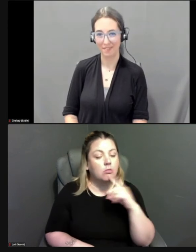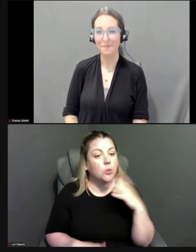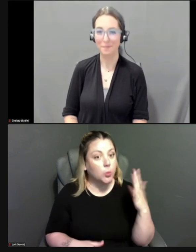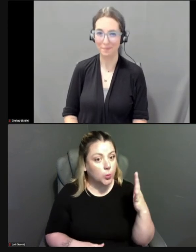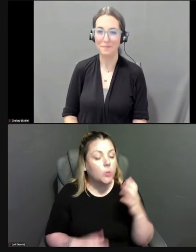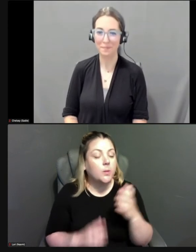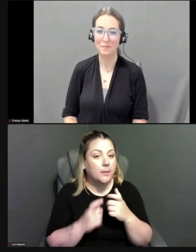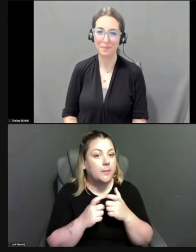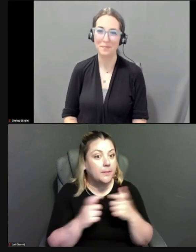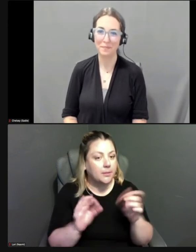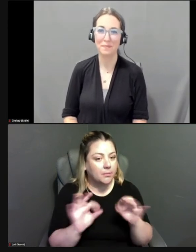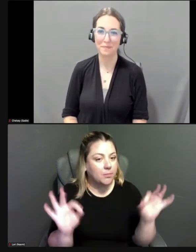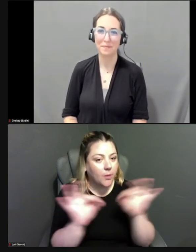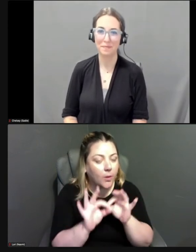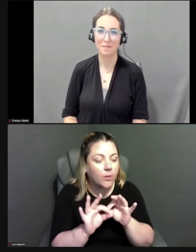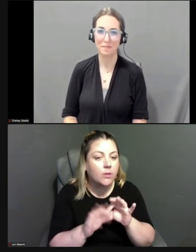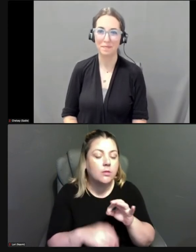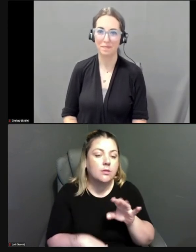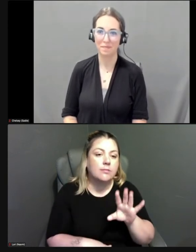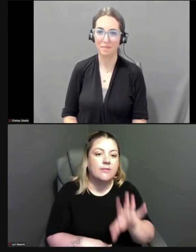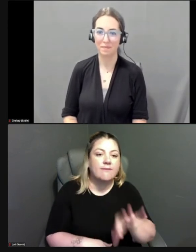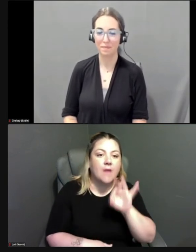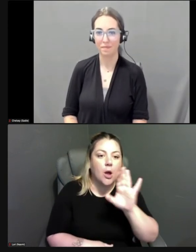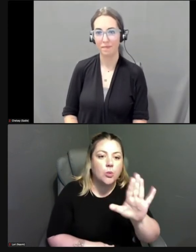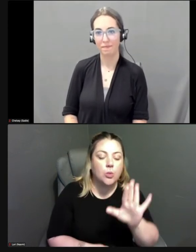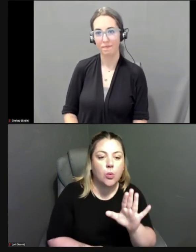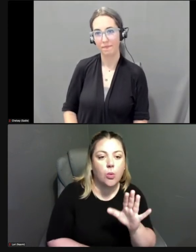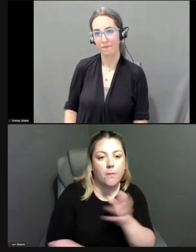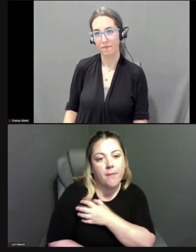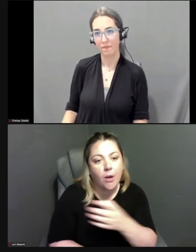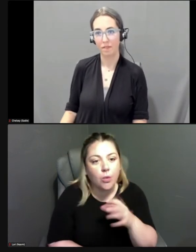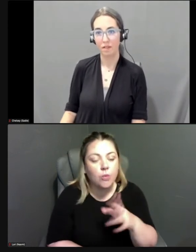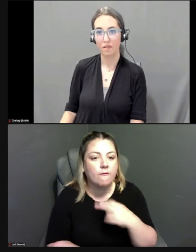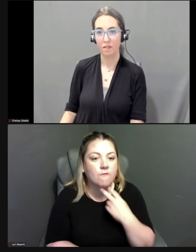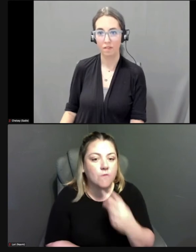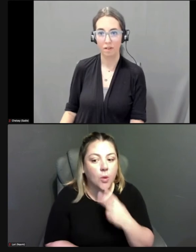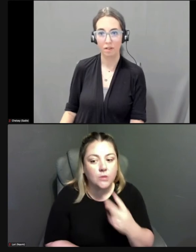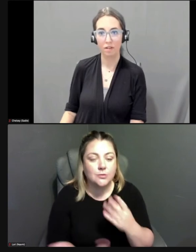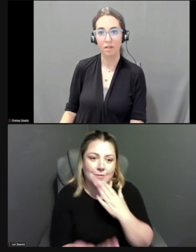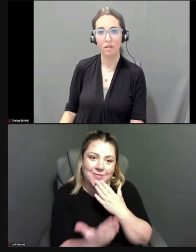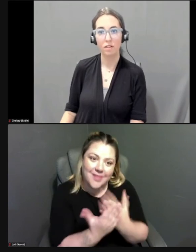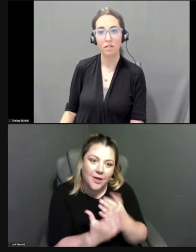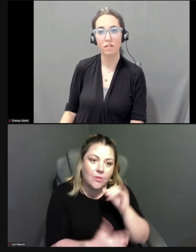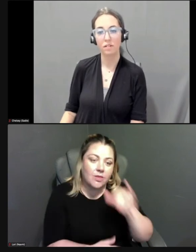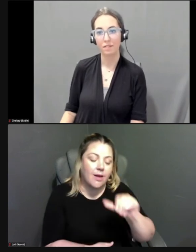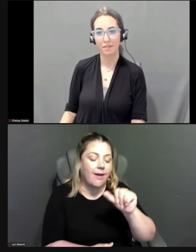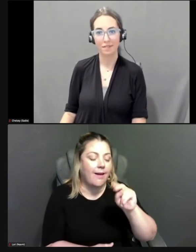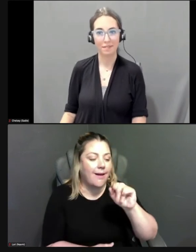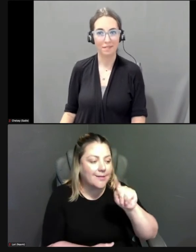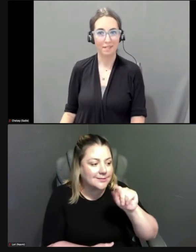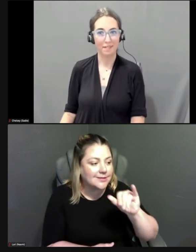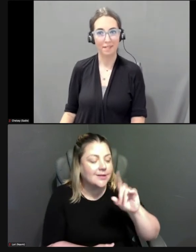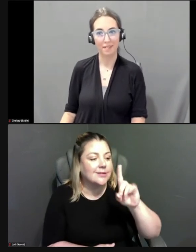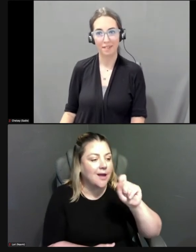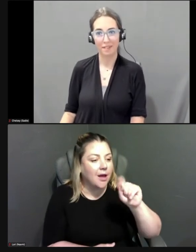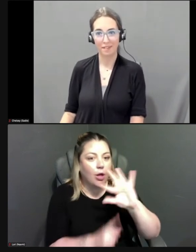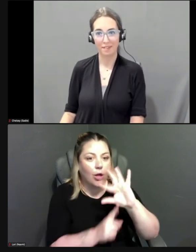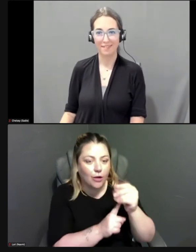your opinions, and like finding your voice is like a big thing for an Enneagram 9. So thank you, anti-diet culture, for that. yes.